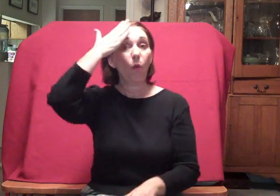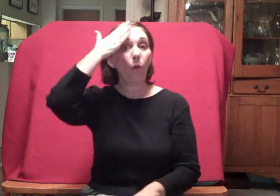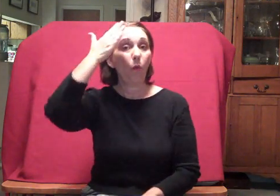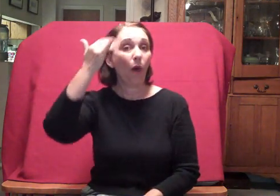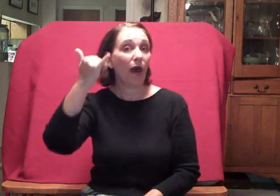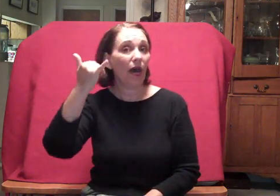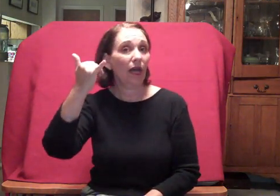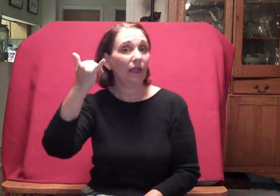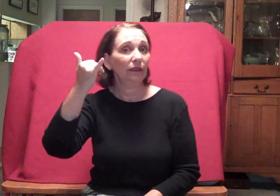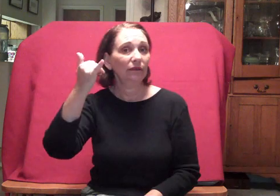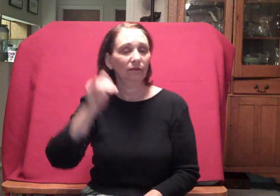Why?